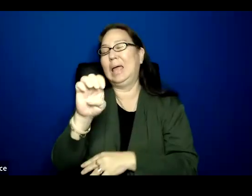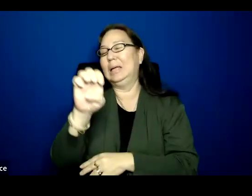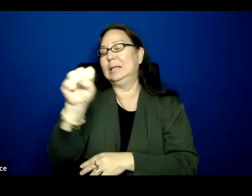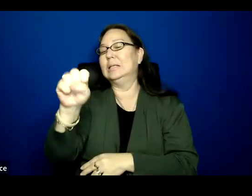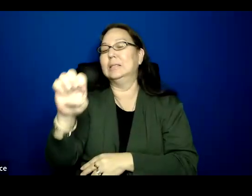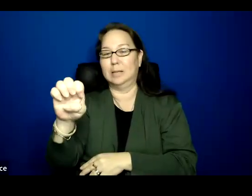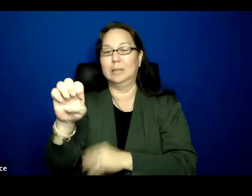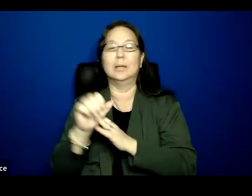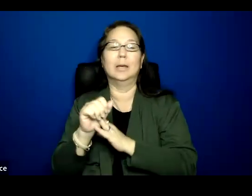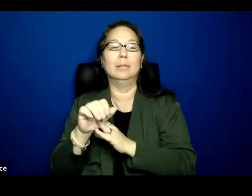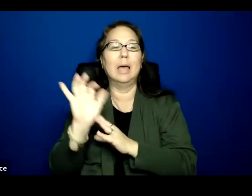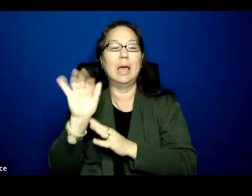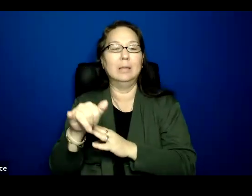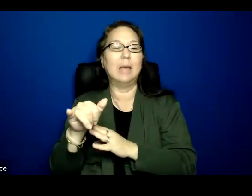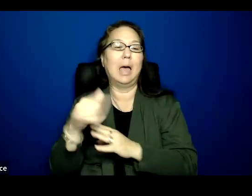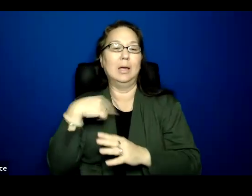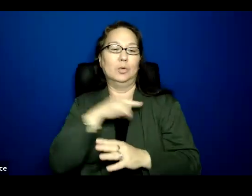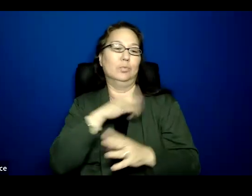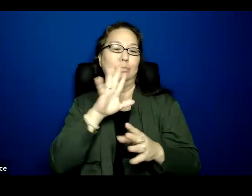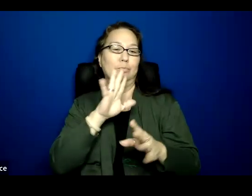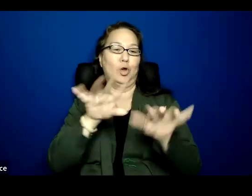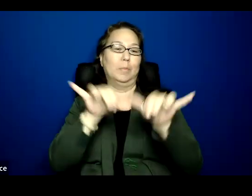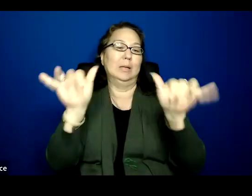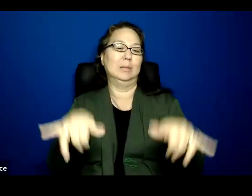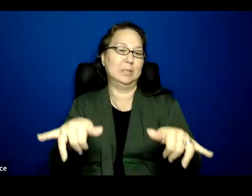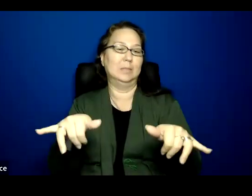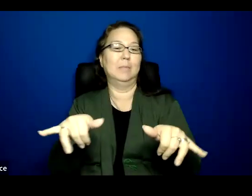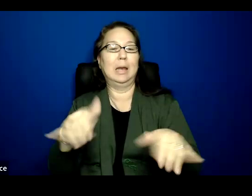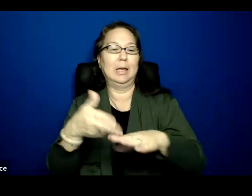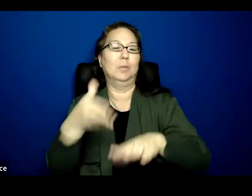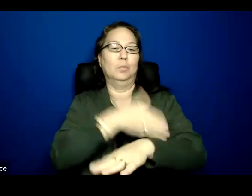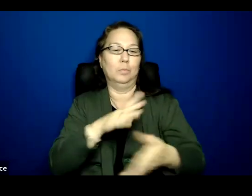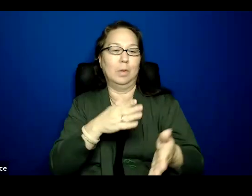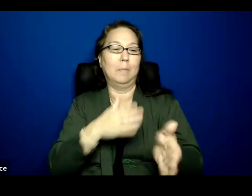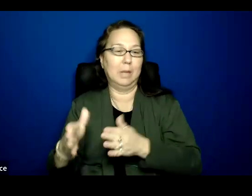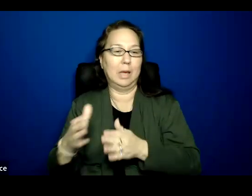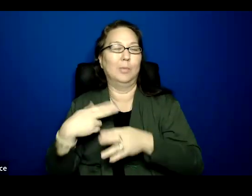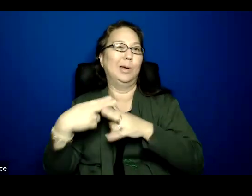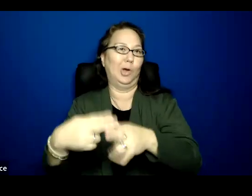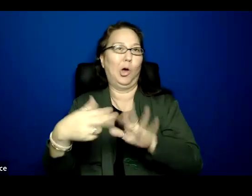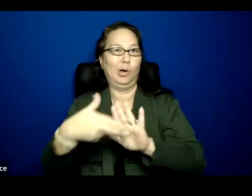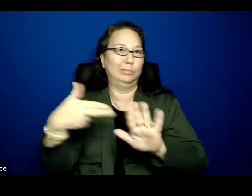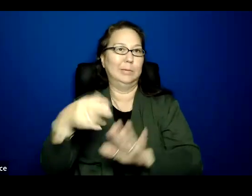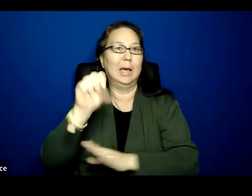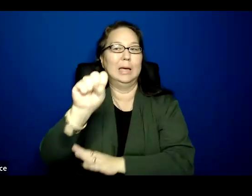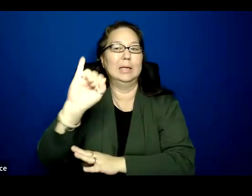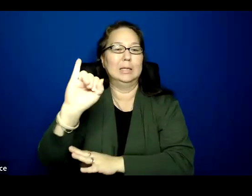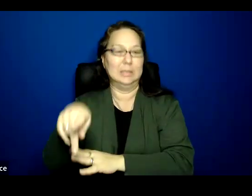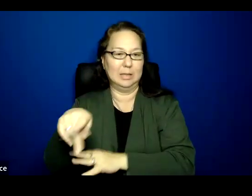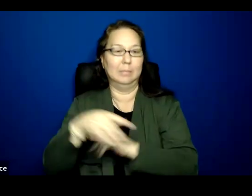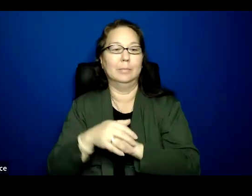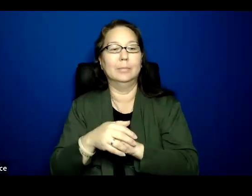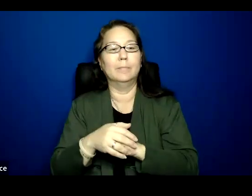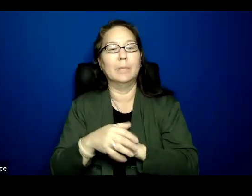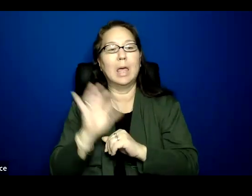what we called the SIP. The SIP concluded in June of 2025, but our commitment to inclusive education